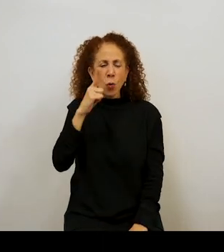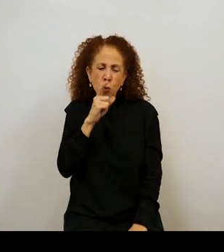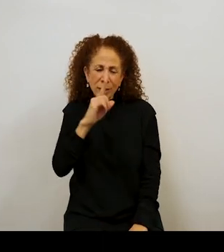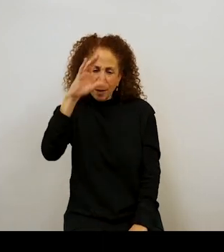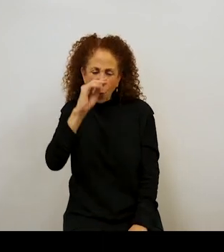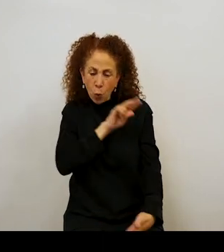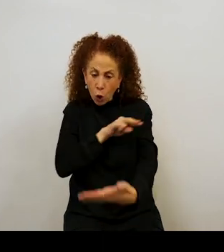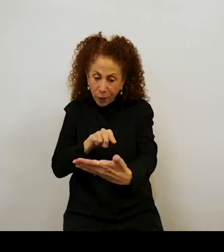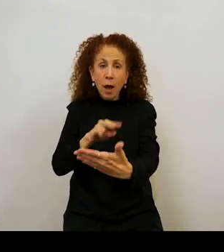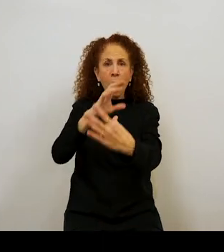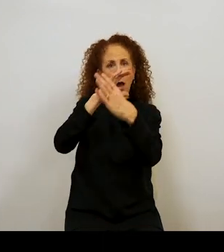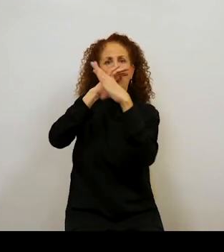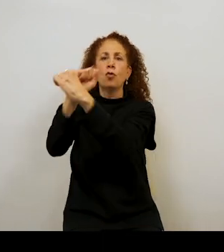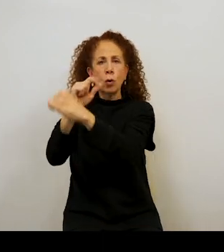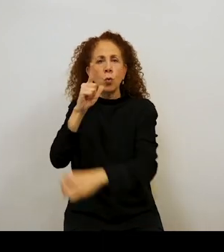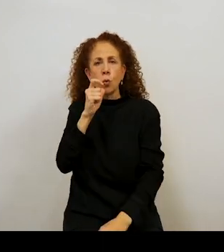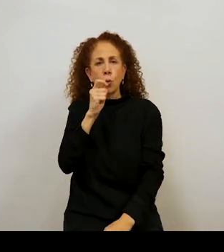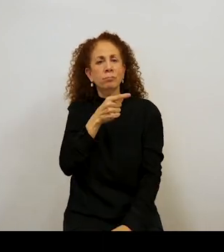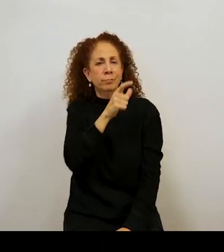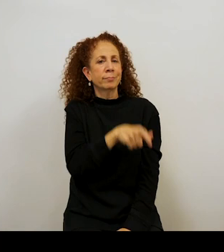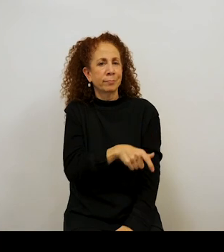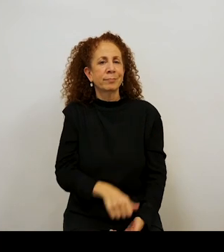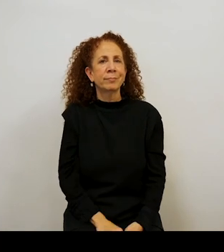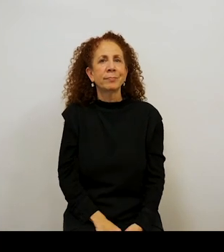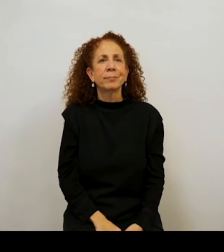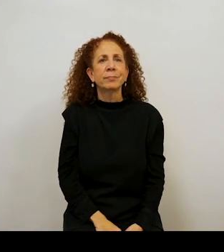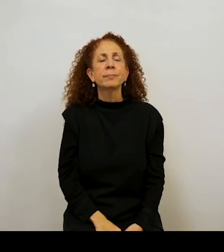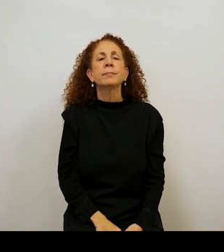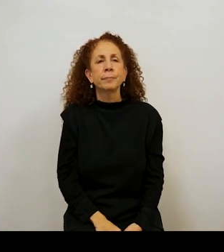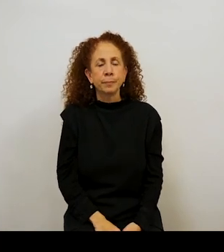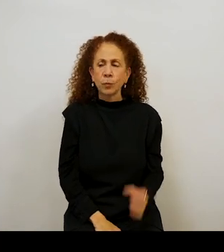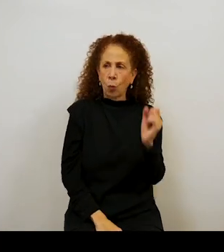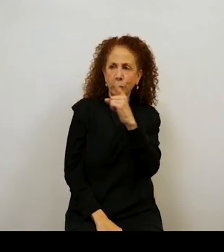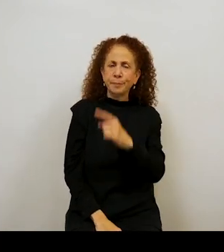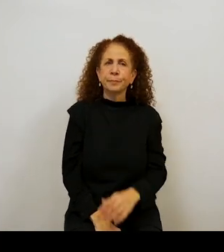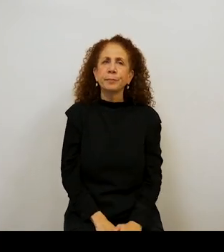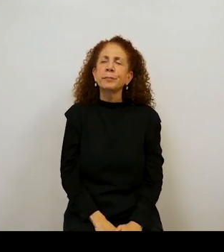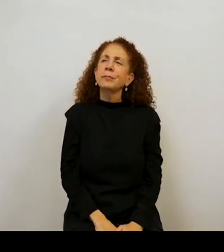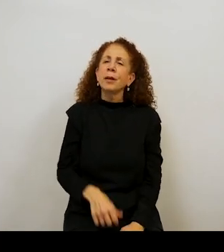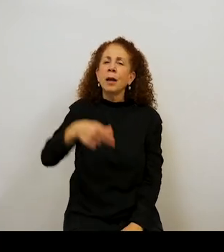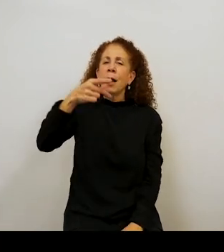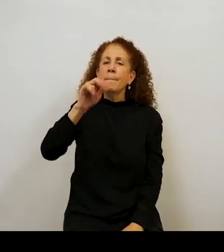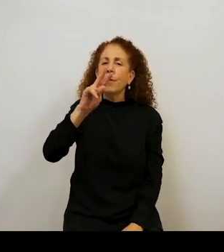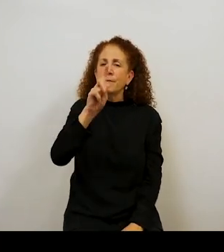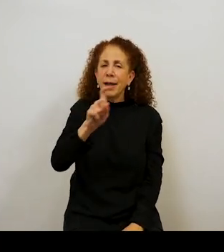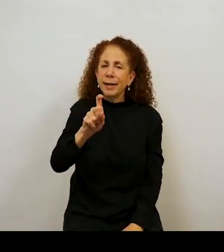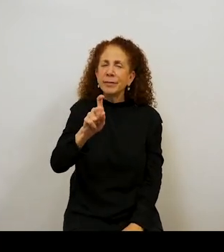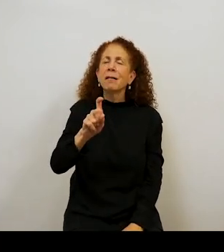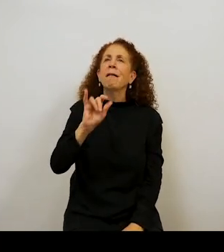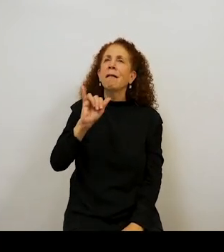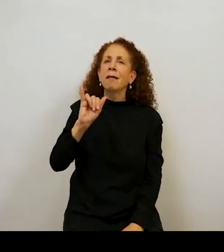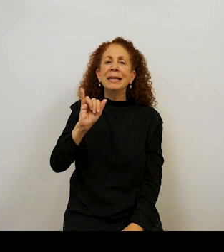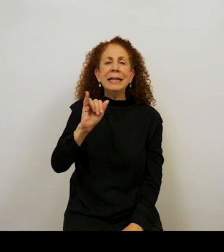who is going to be drawn to mm-hmm. that? I think I hadn't realized before how Parvez is characterized so much by his love of music. Mm-hmm.